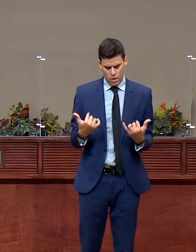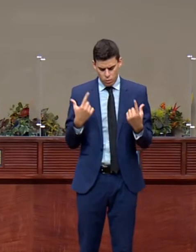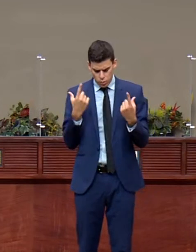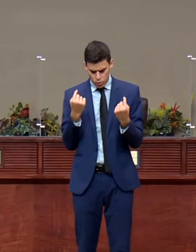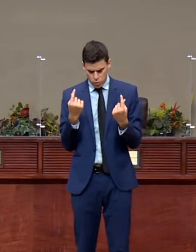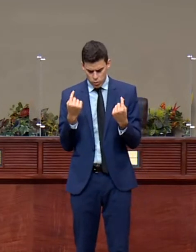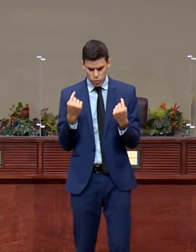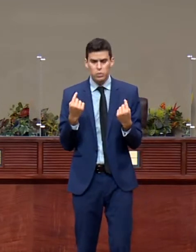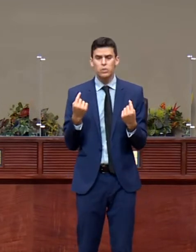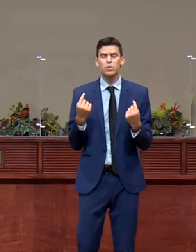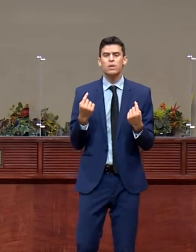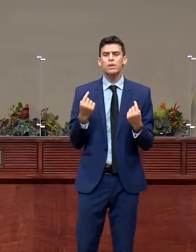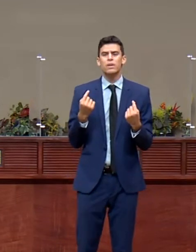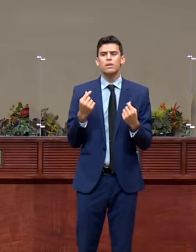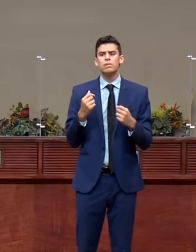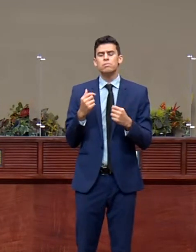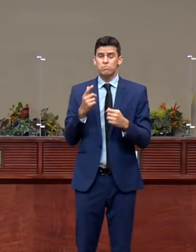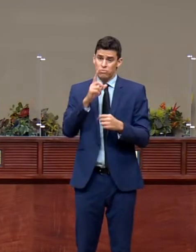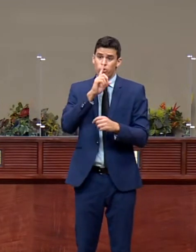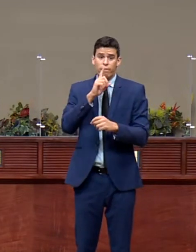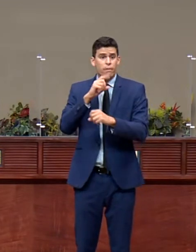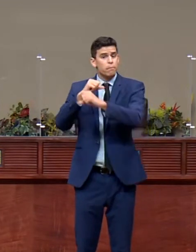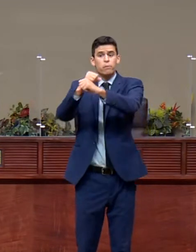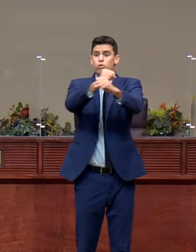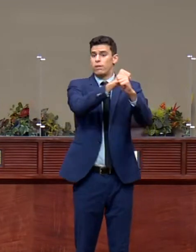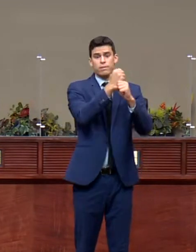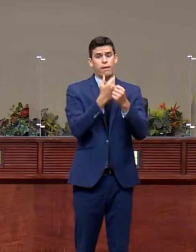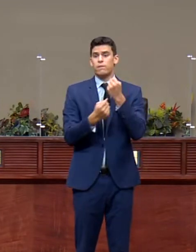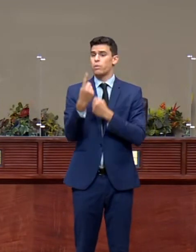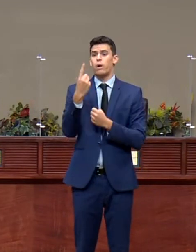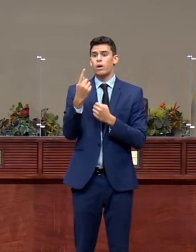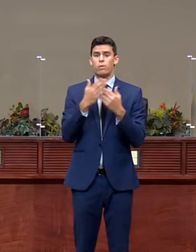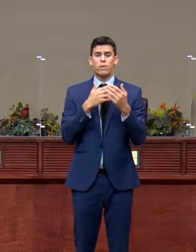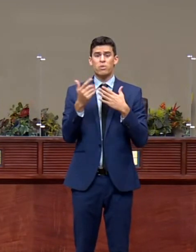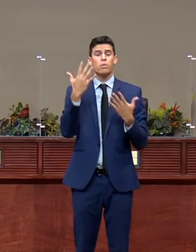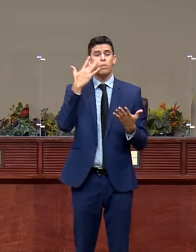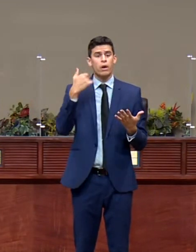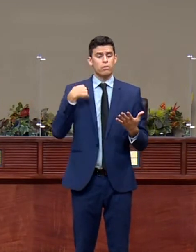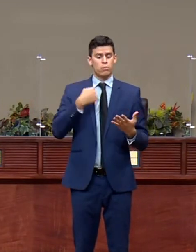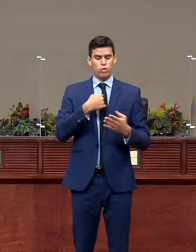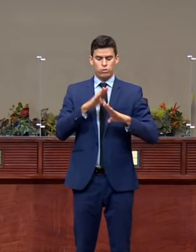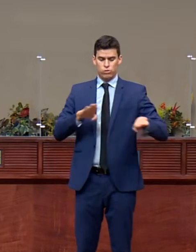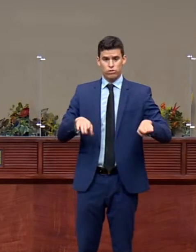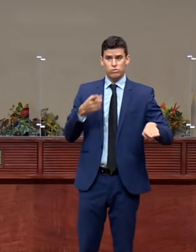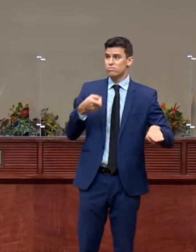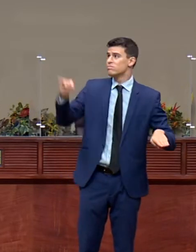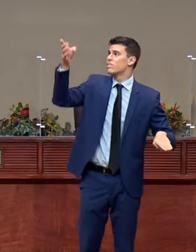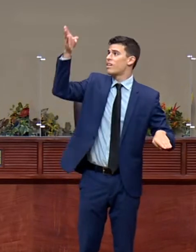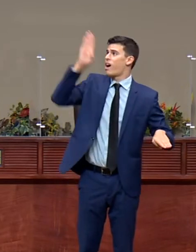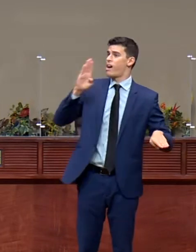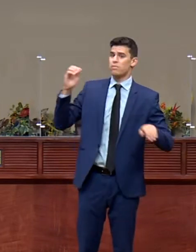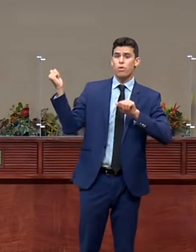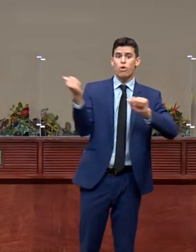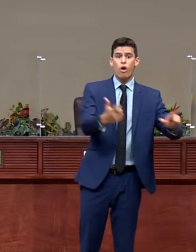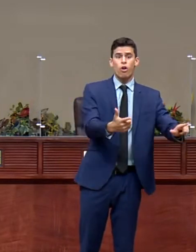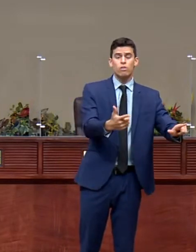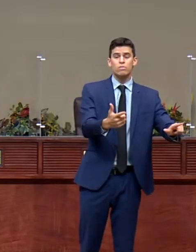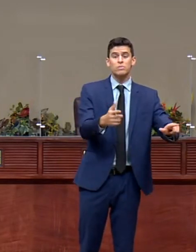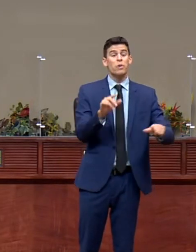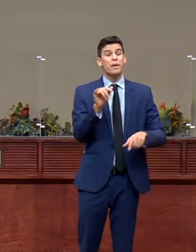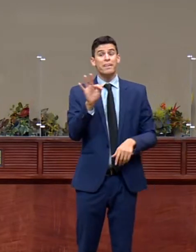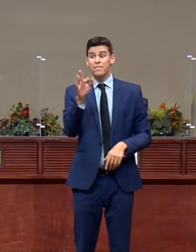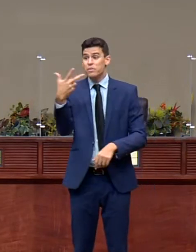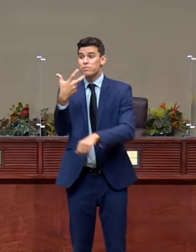goal, of course, is to protect everyone. We are all God's children. If you are vaccinated, then